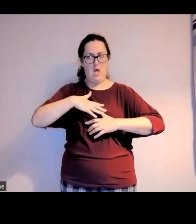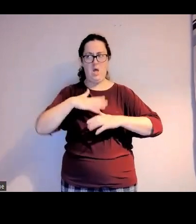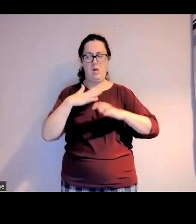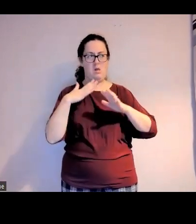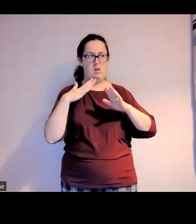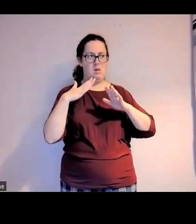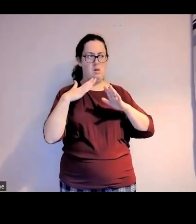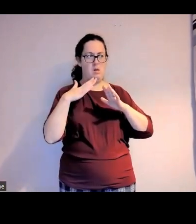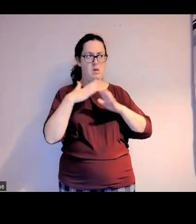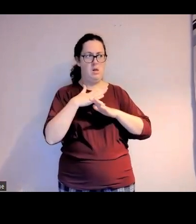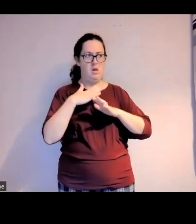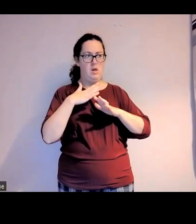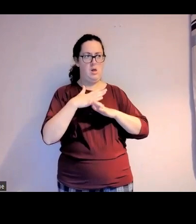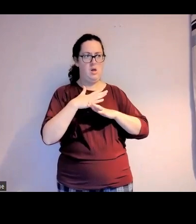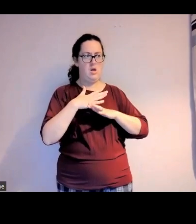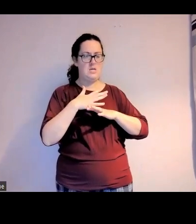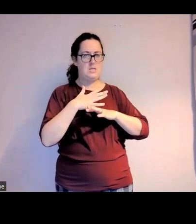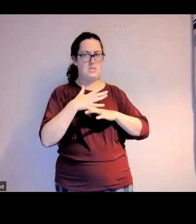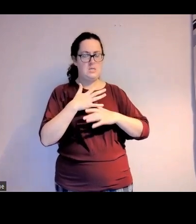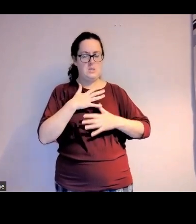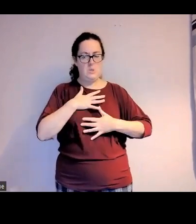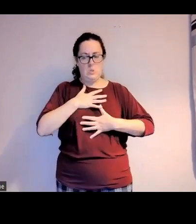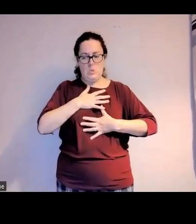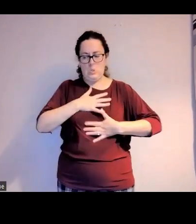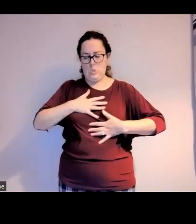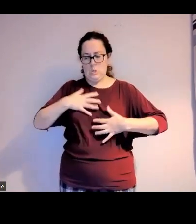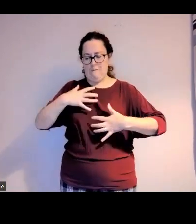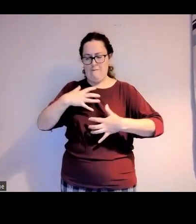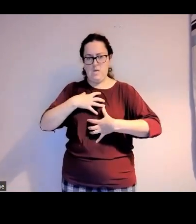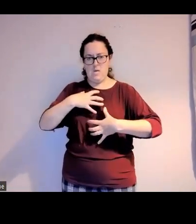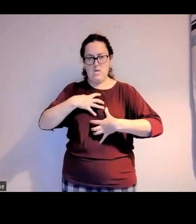as fears resides inside. What